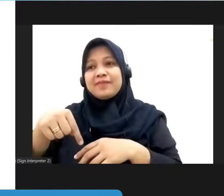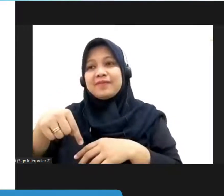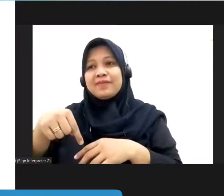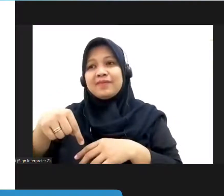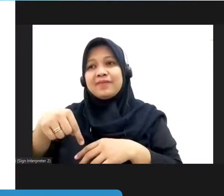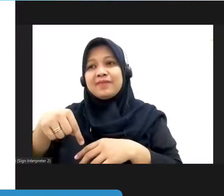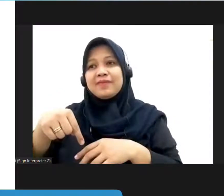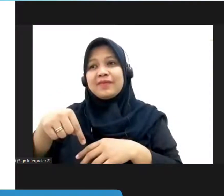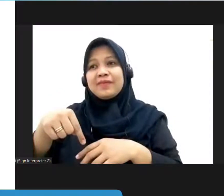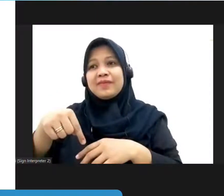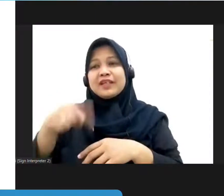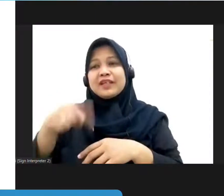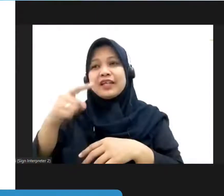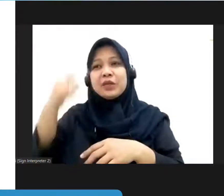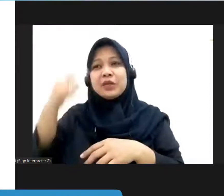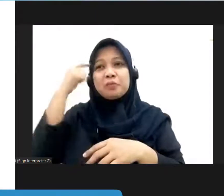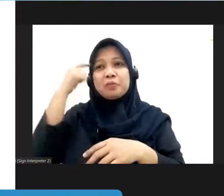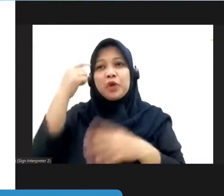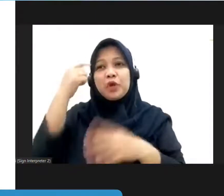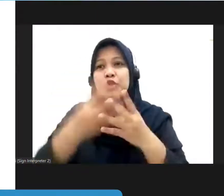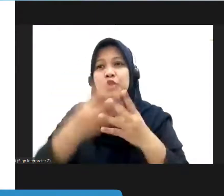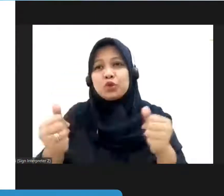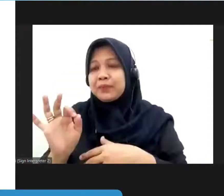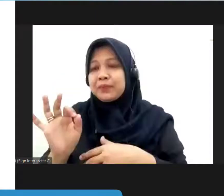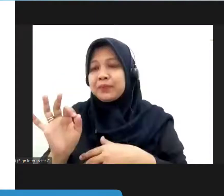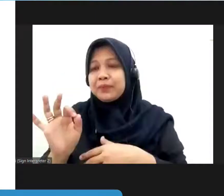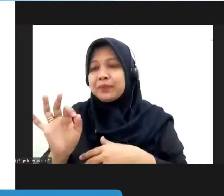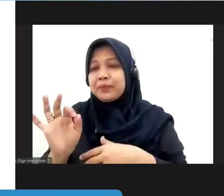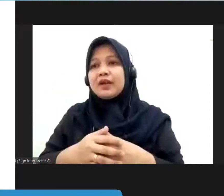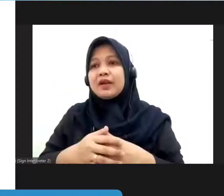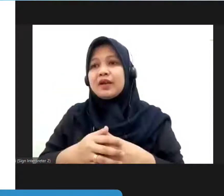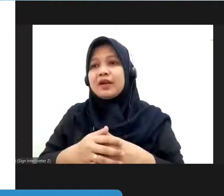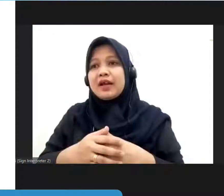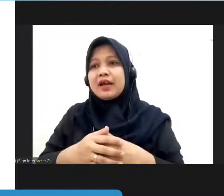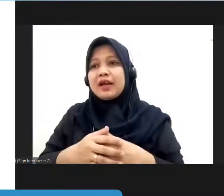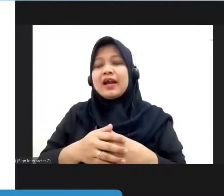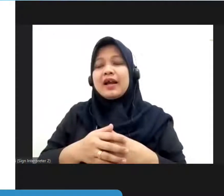solution for COVID when it comes to either the social distance, those kind of